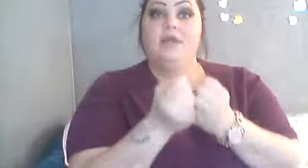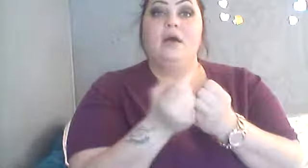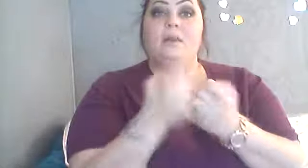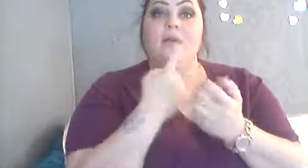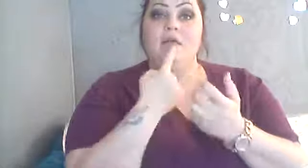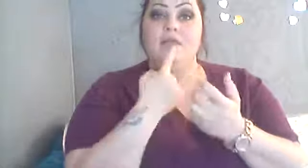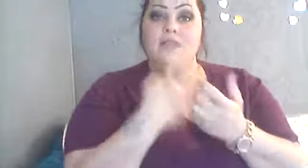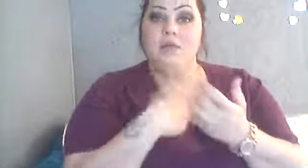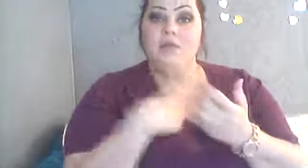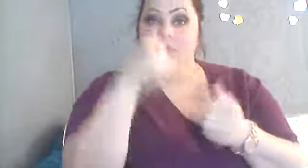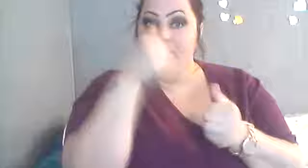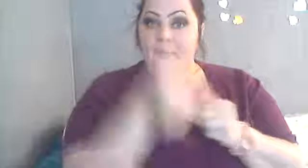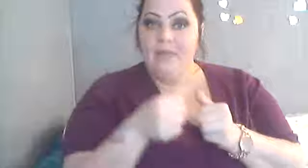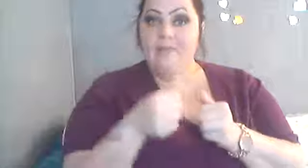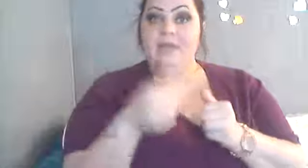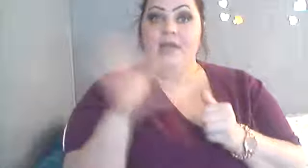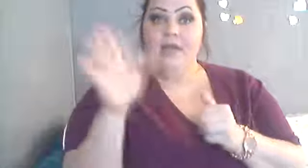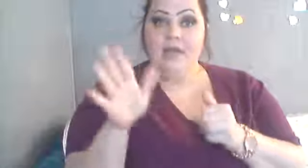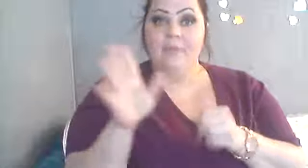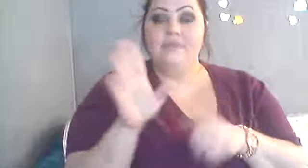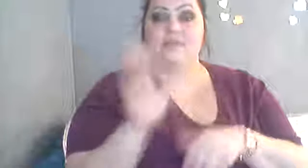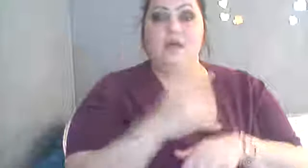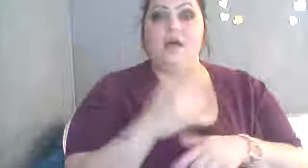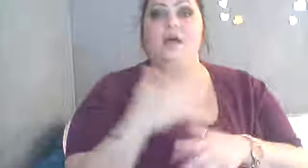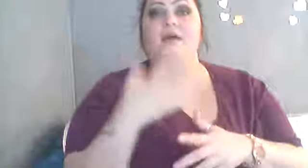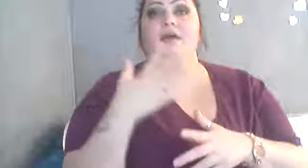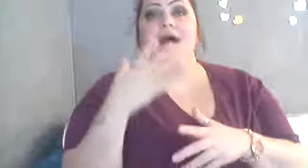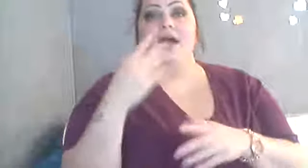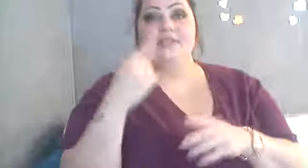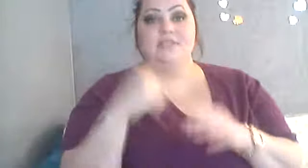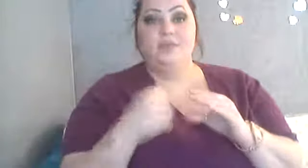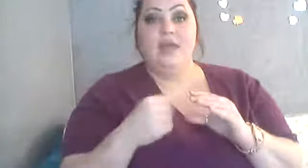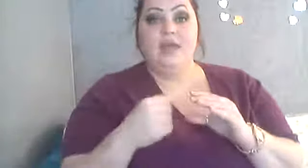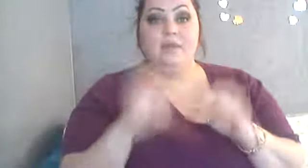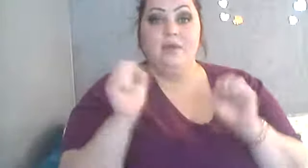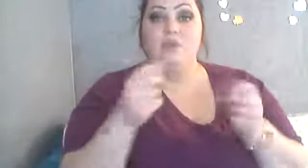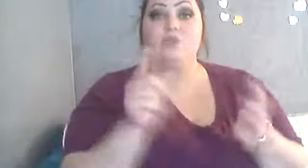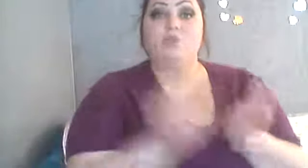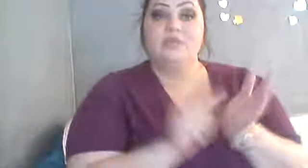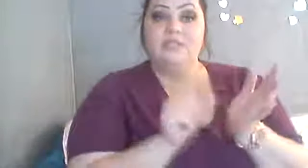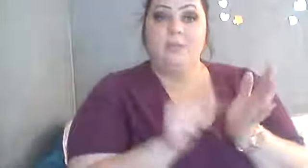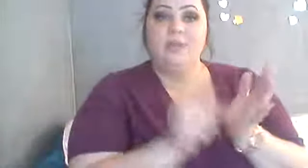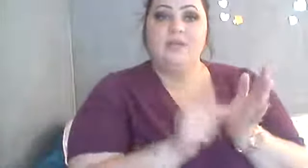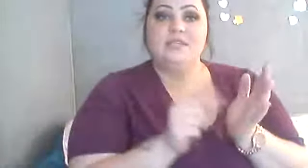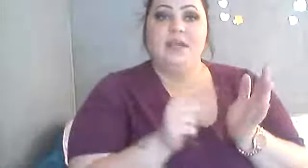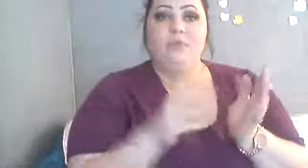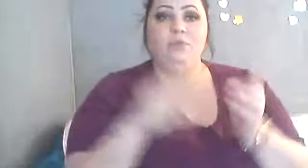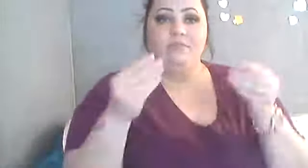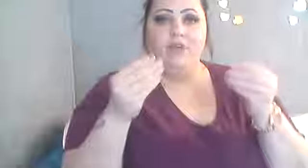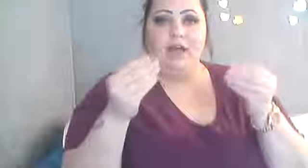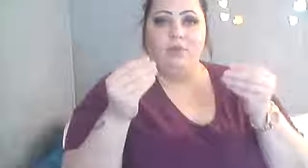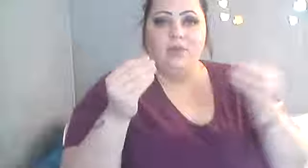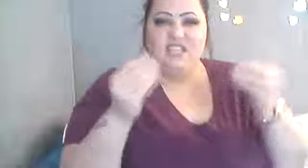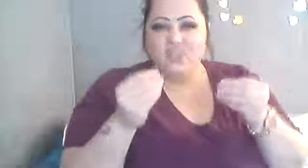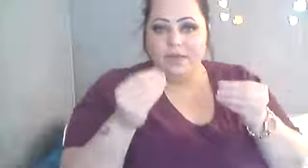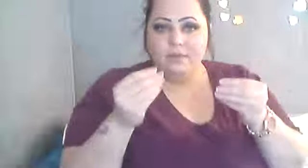come and tell me or remind me, hey, Ms. Lala, I sent you that email. Can you print it? Because I'm more of a, I want to touch it